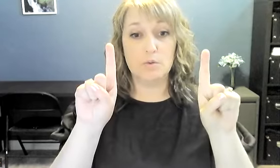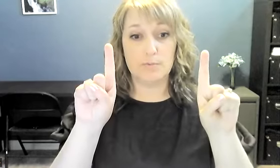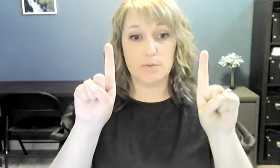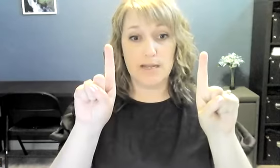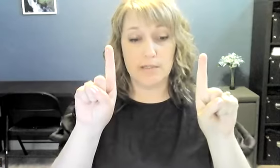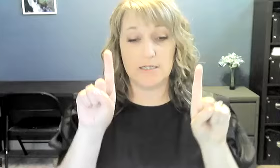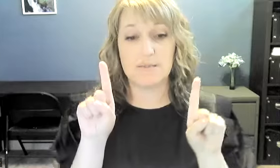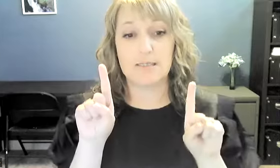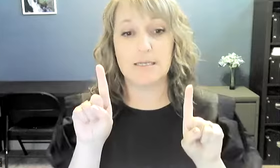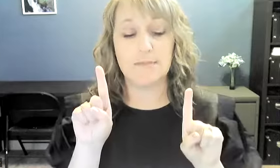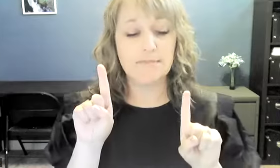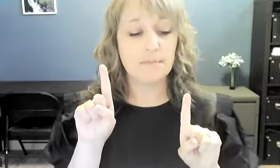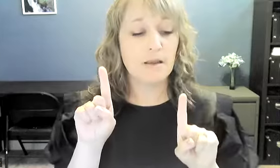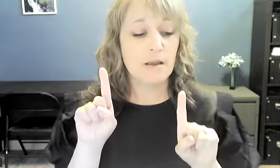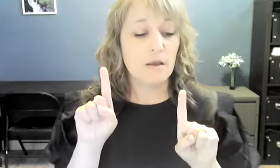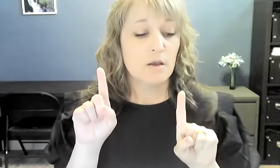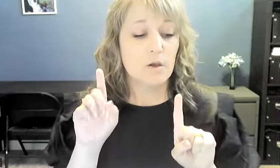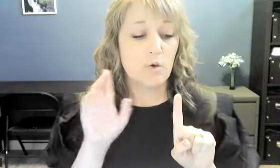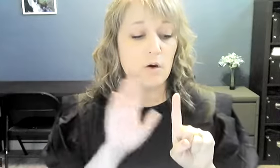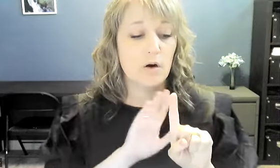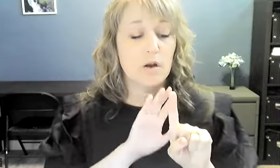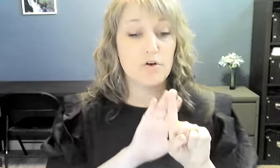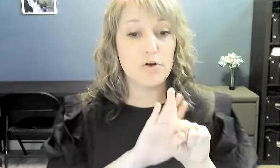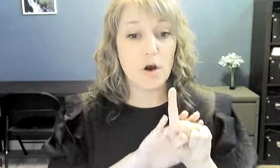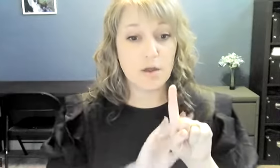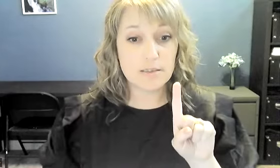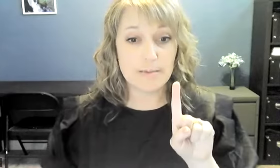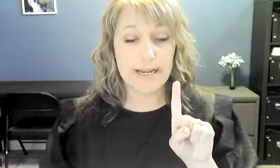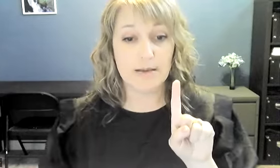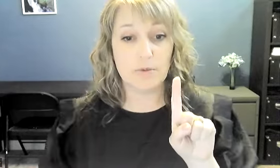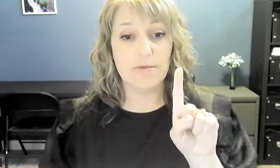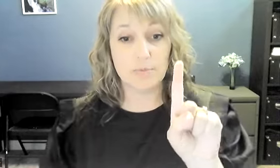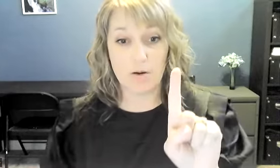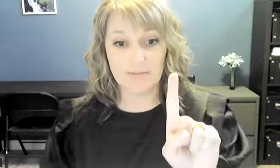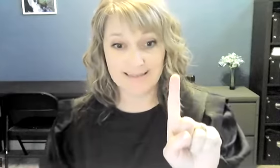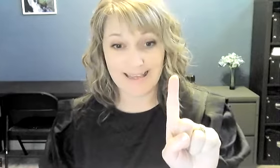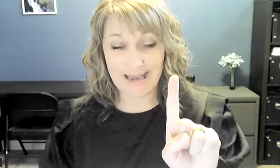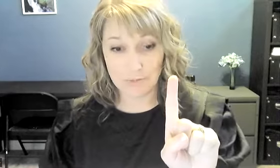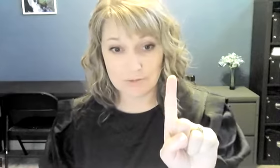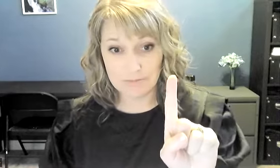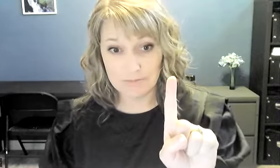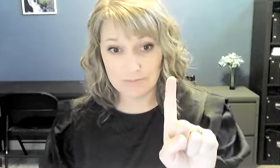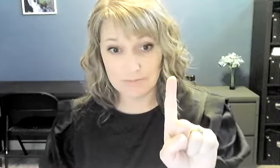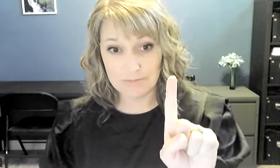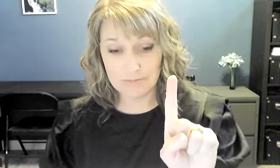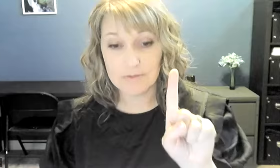number 1 hand shapes this time. Your non-dominant hand will have your palm facing out.